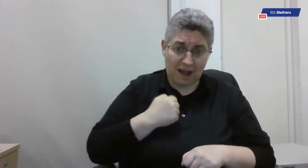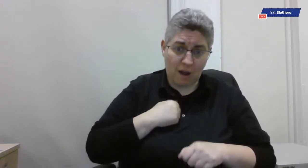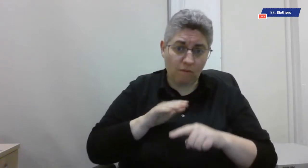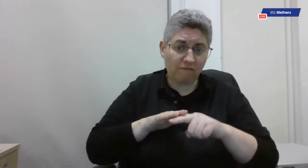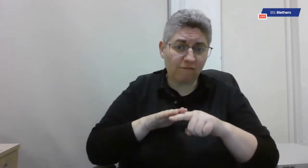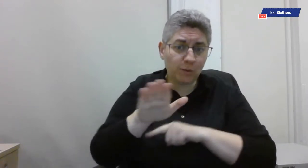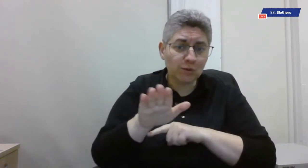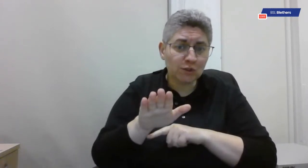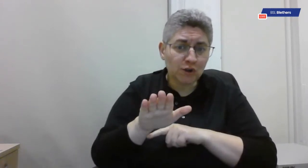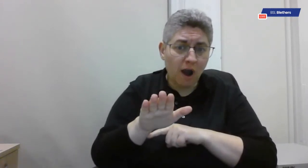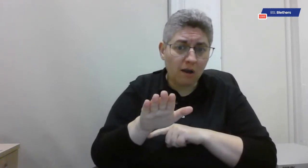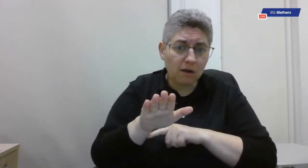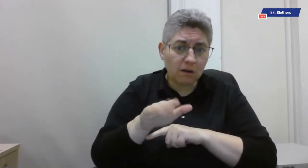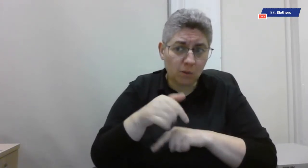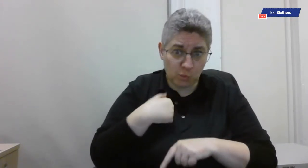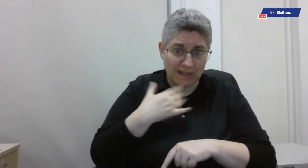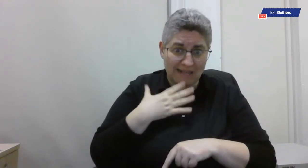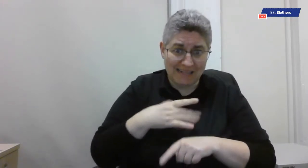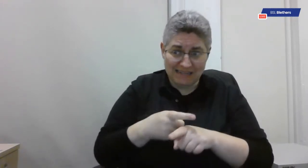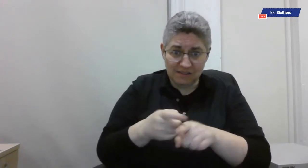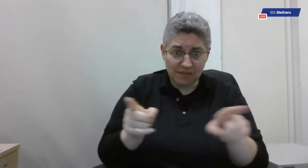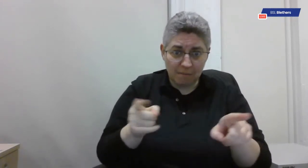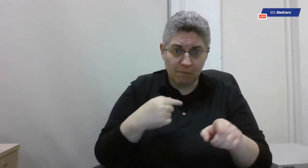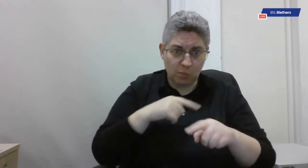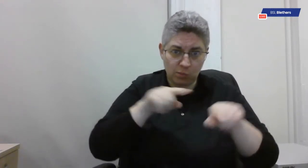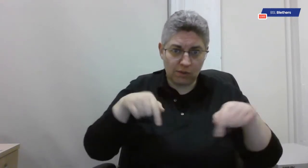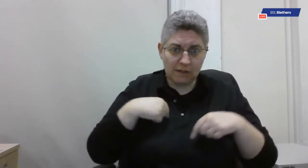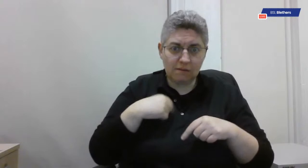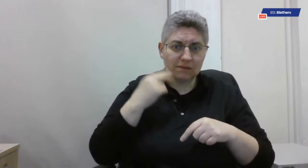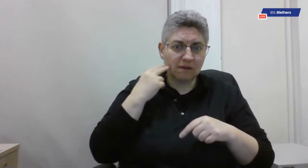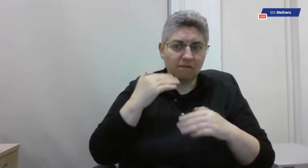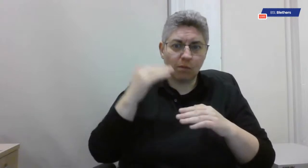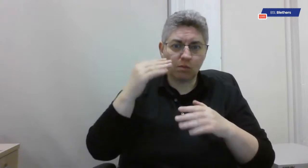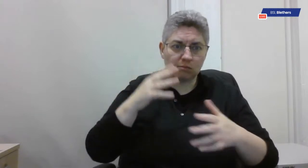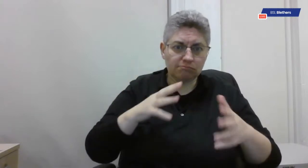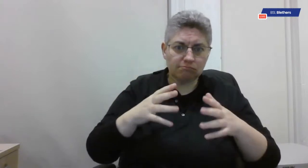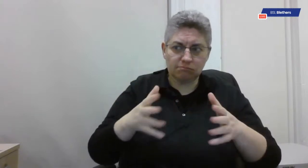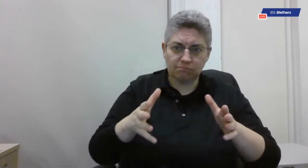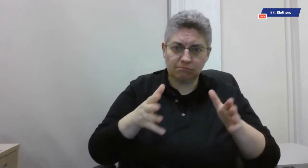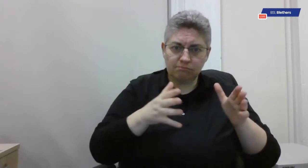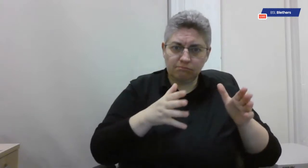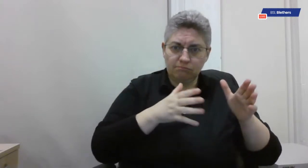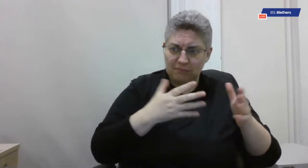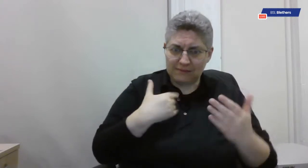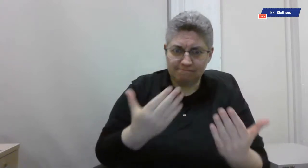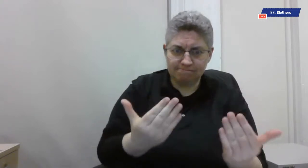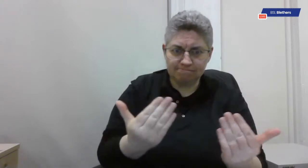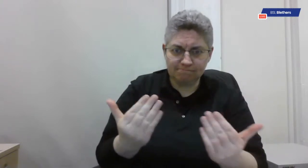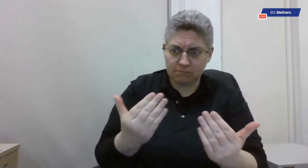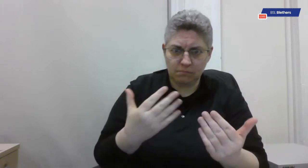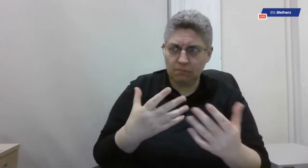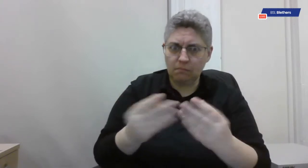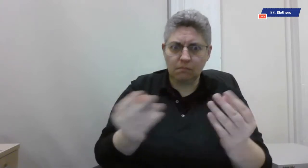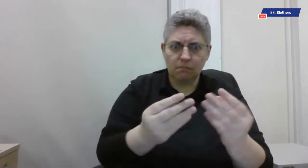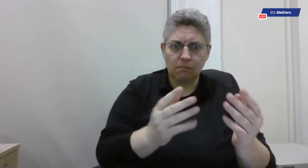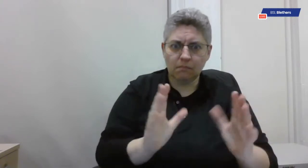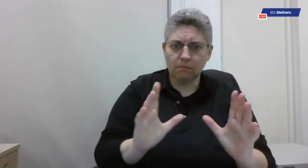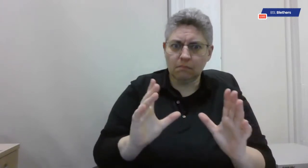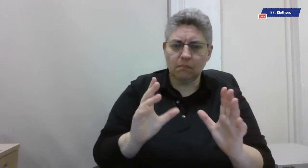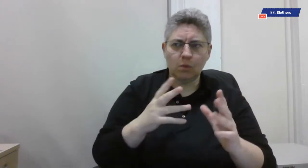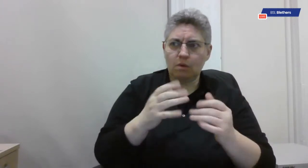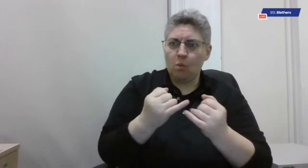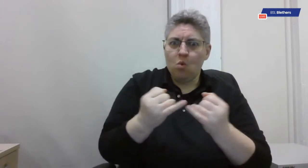face it. Young people are the future of our community. We need them. Without them, as older